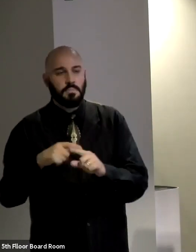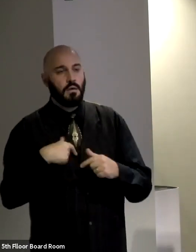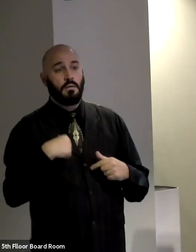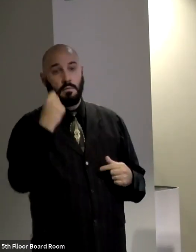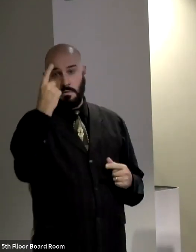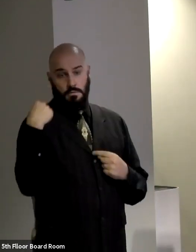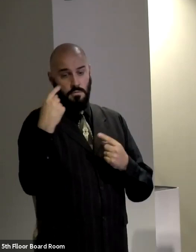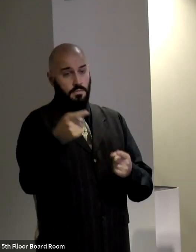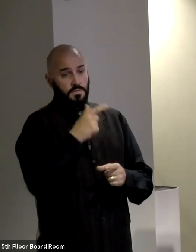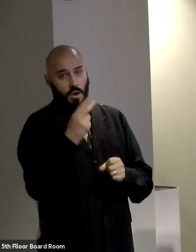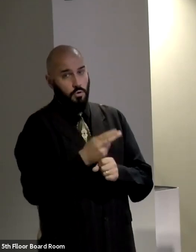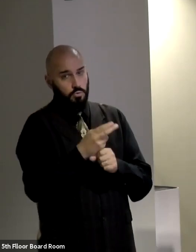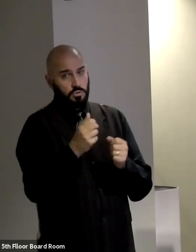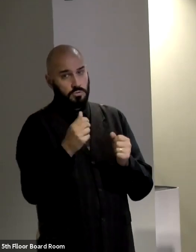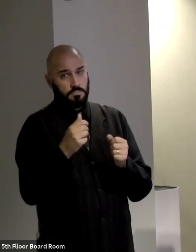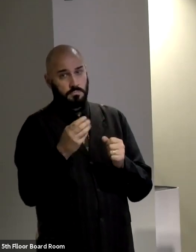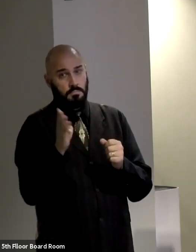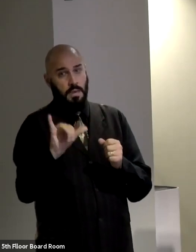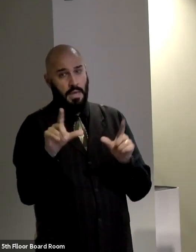licensed facilities. They have their own